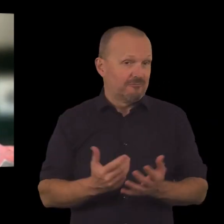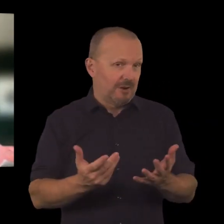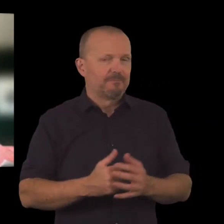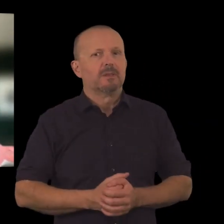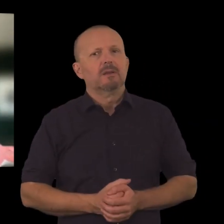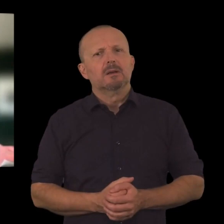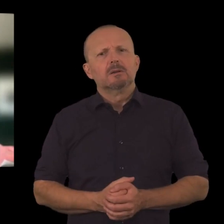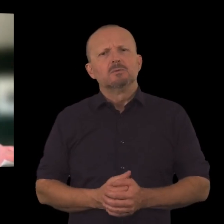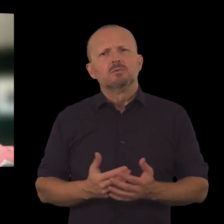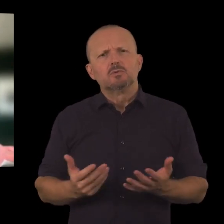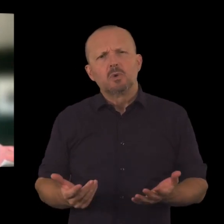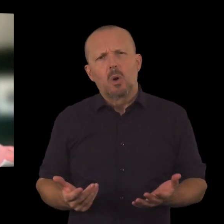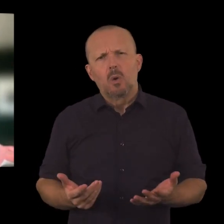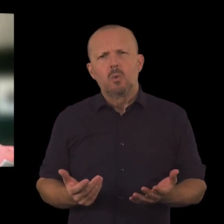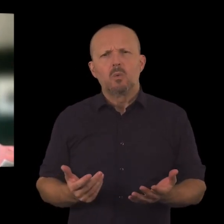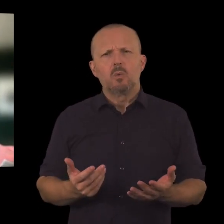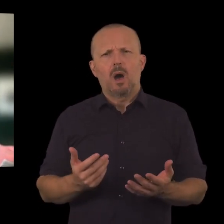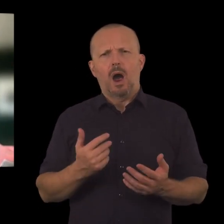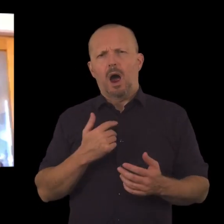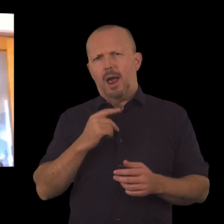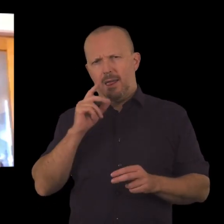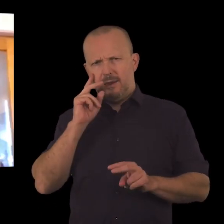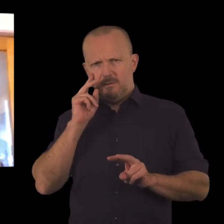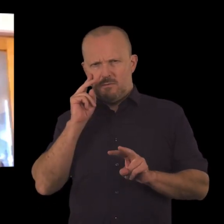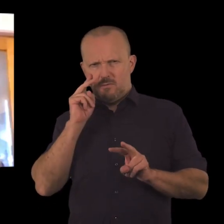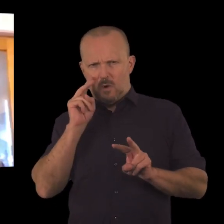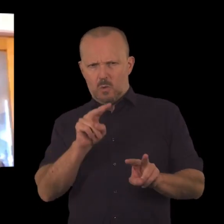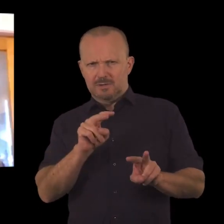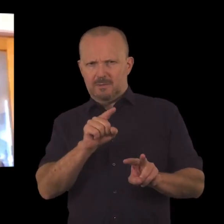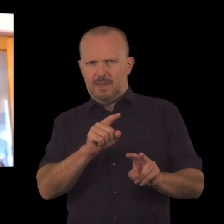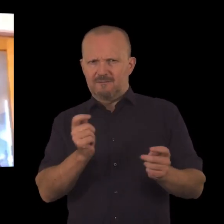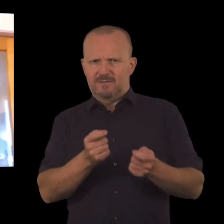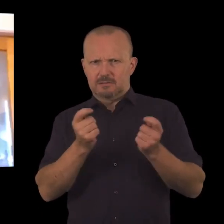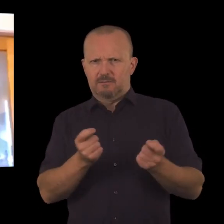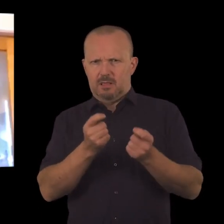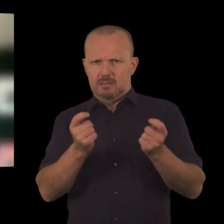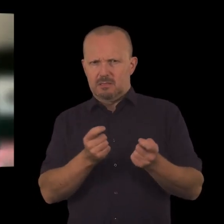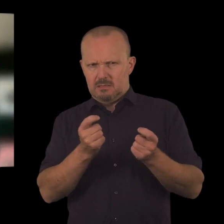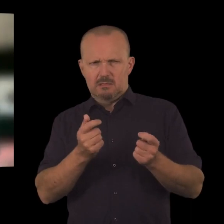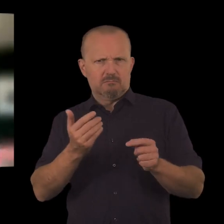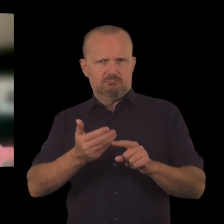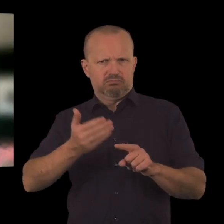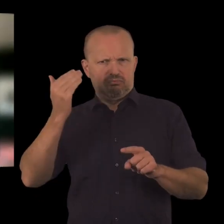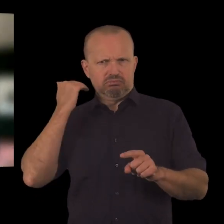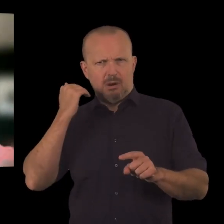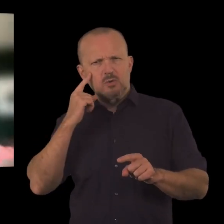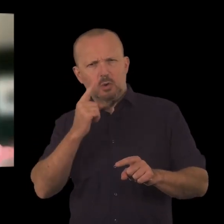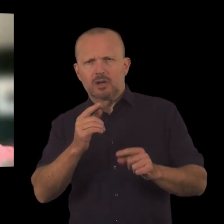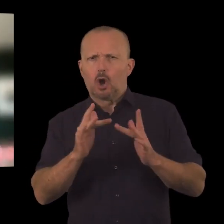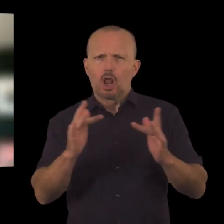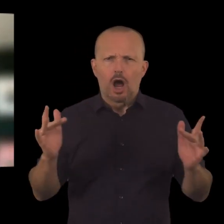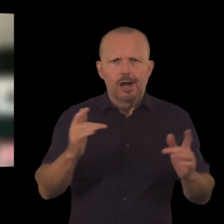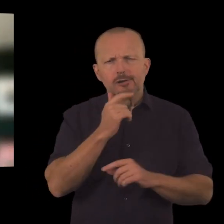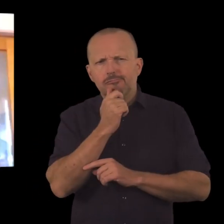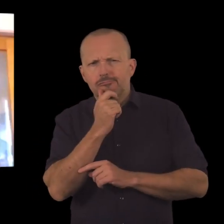International Community Arts Festival in Rotterdam. I remember, I was here. Okay, cool. I won't tell you.